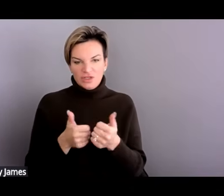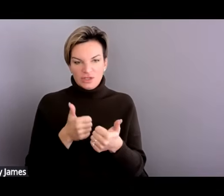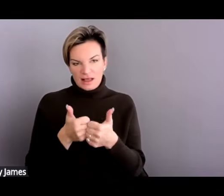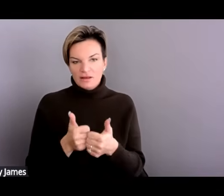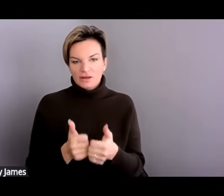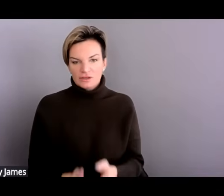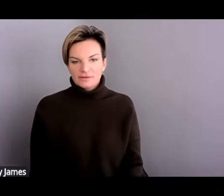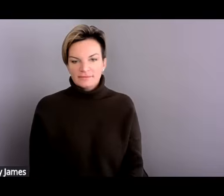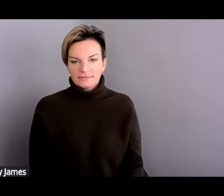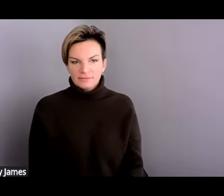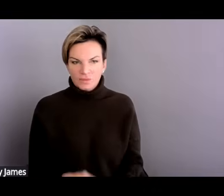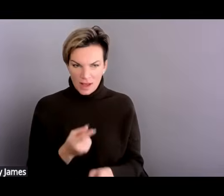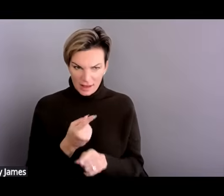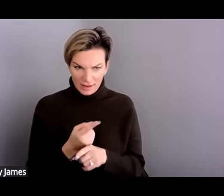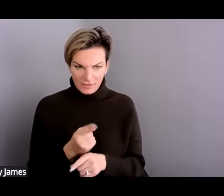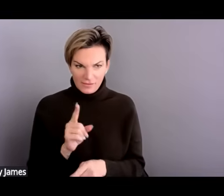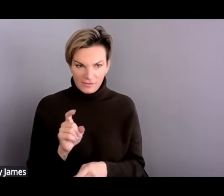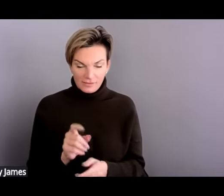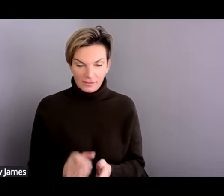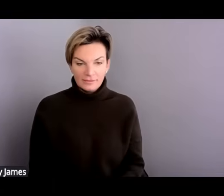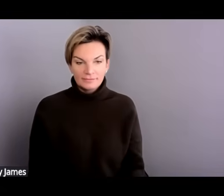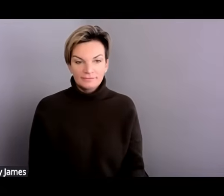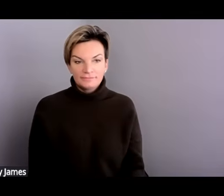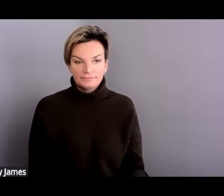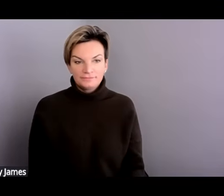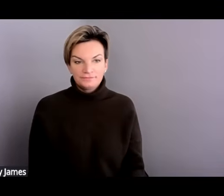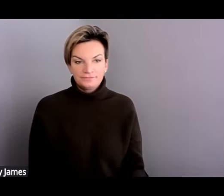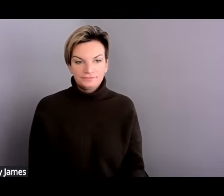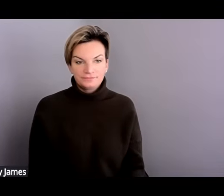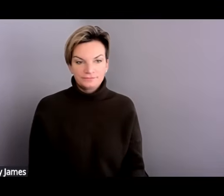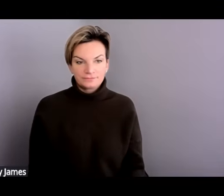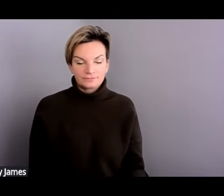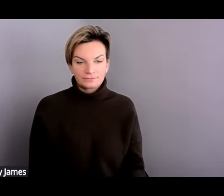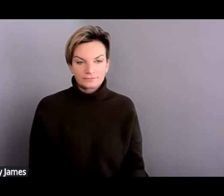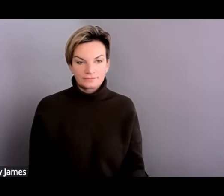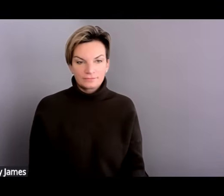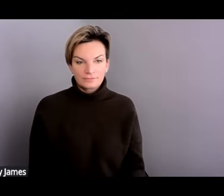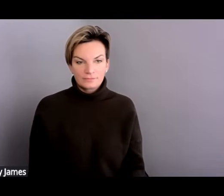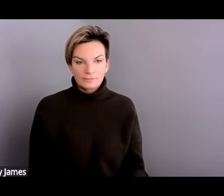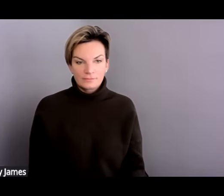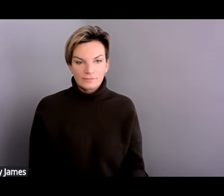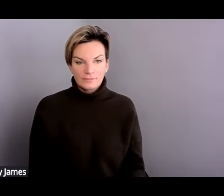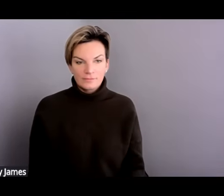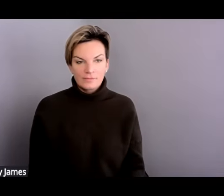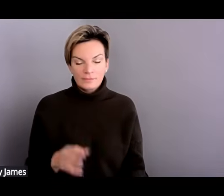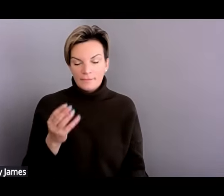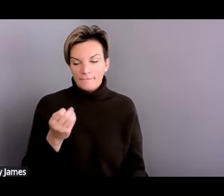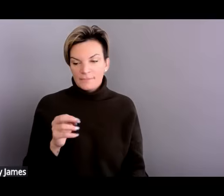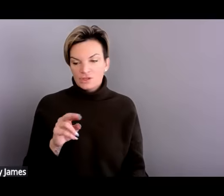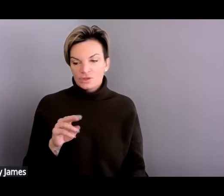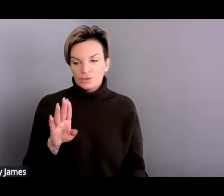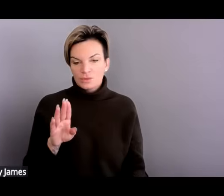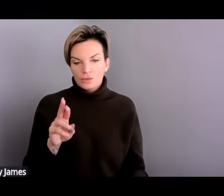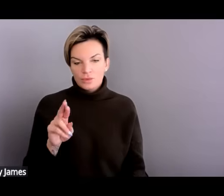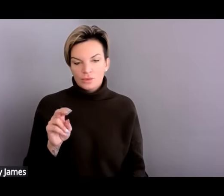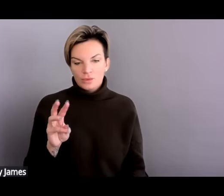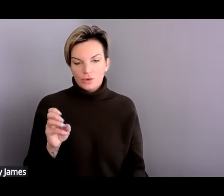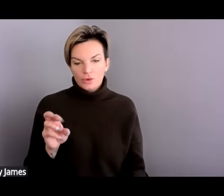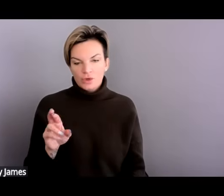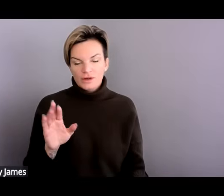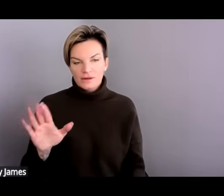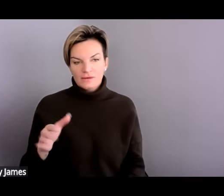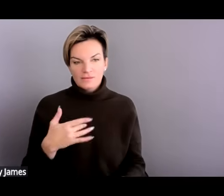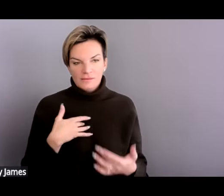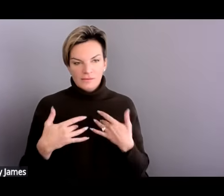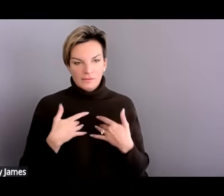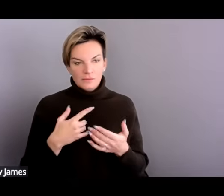us, right? well, I guess that's, I hear from Mr. Brewer a concern about what we're